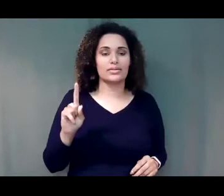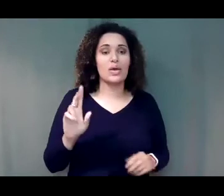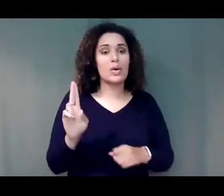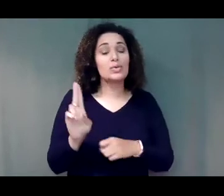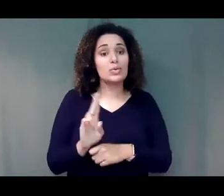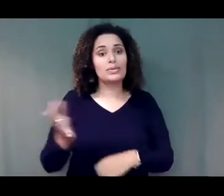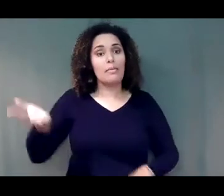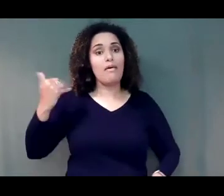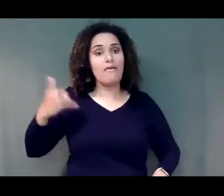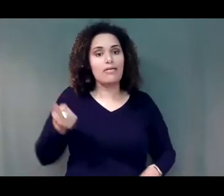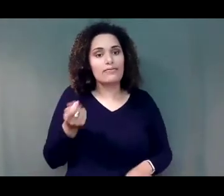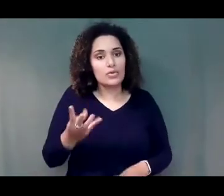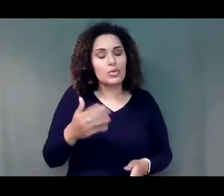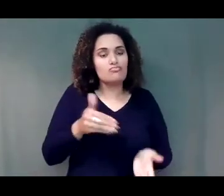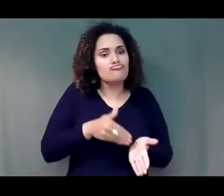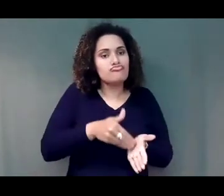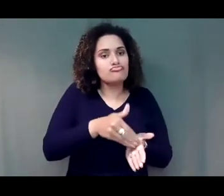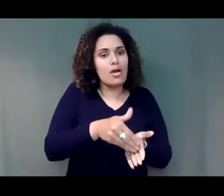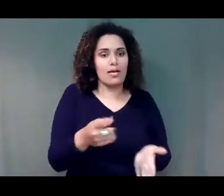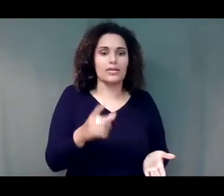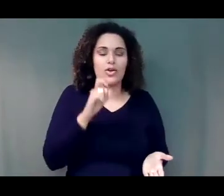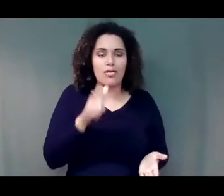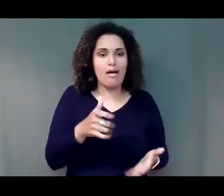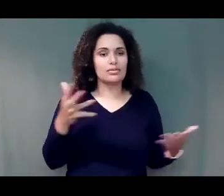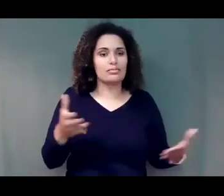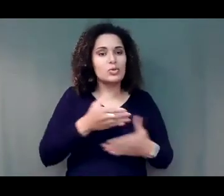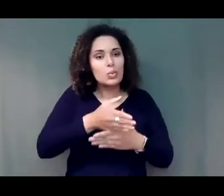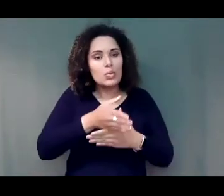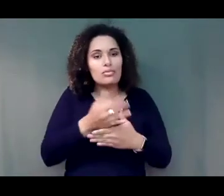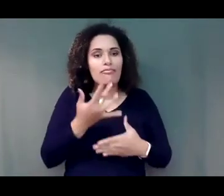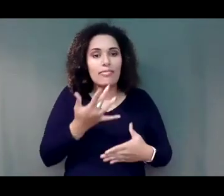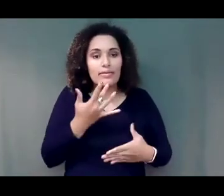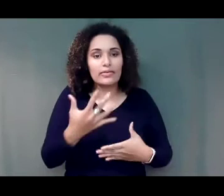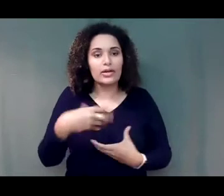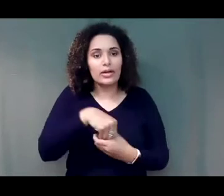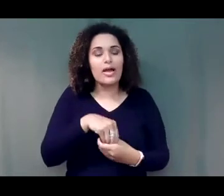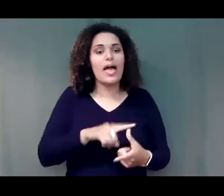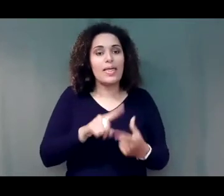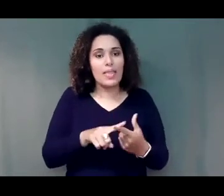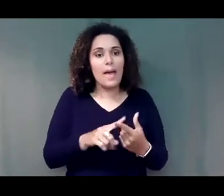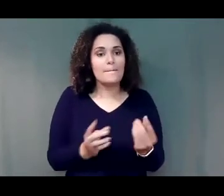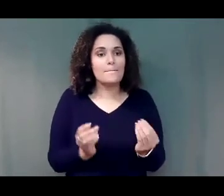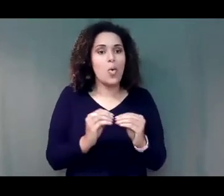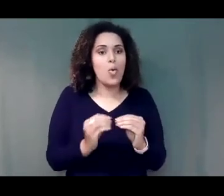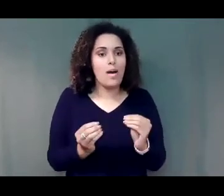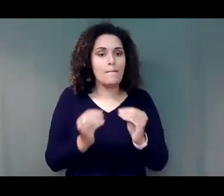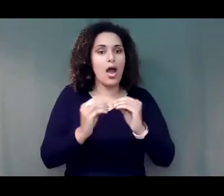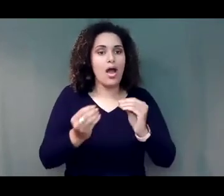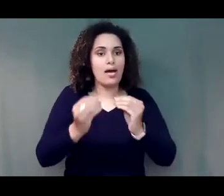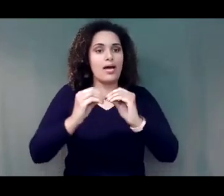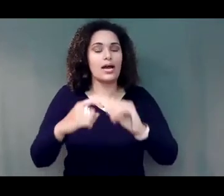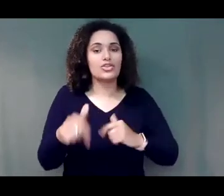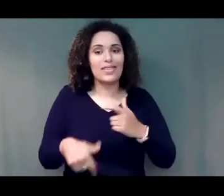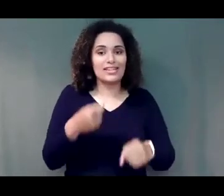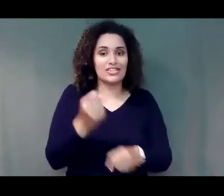several times, so it doesn't have as much wood flavor in it. And then we've progressively done a little more. This year we did